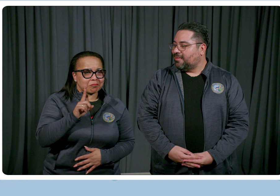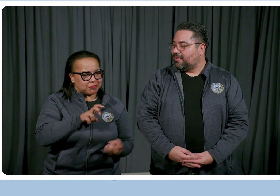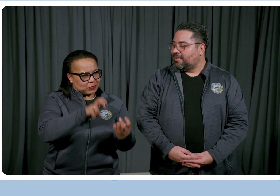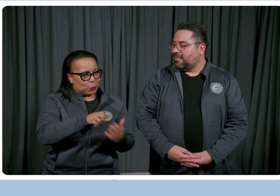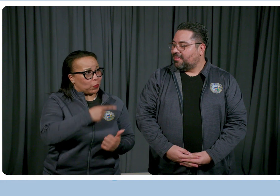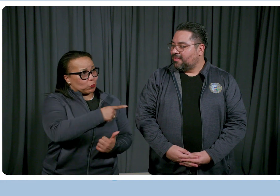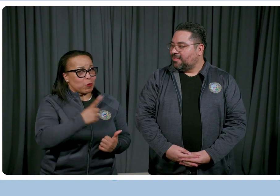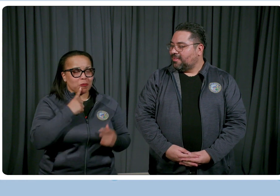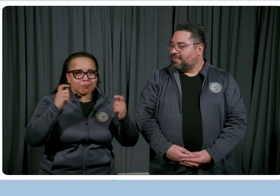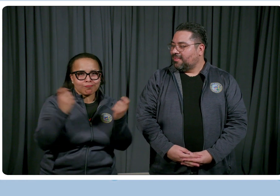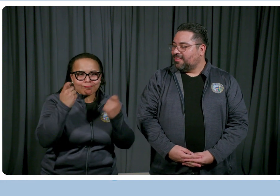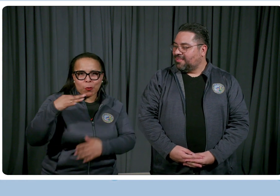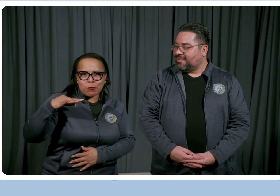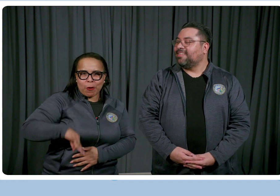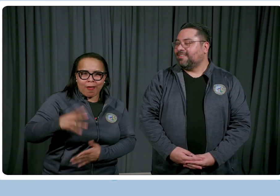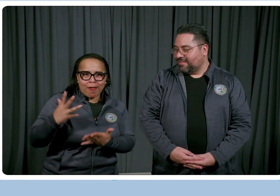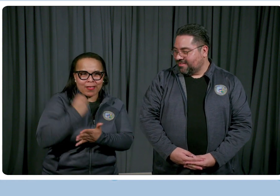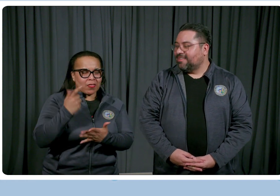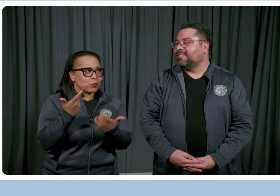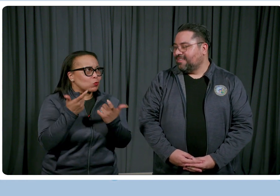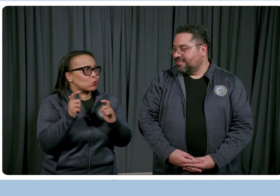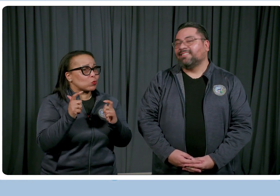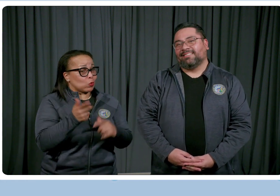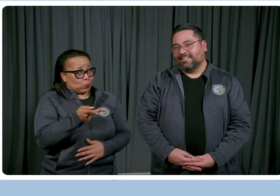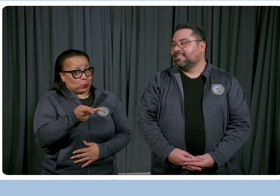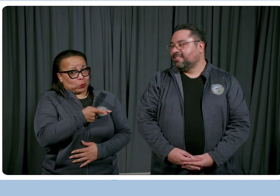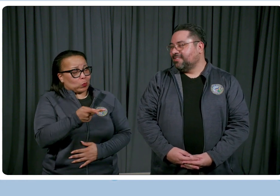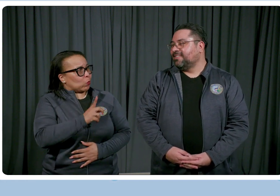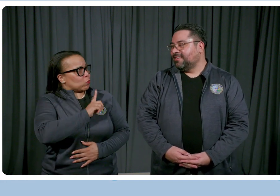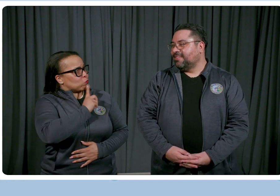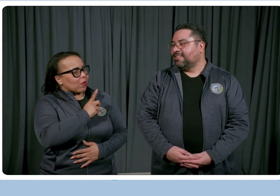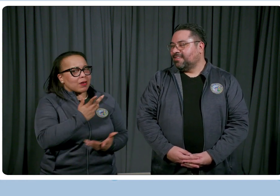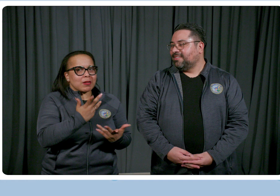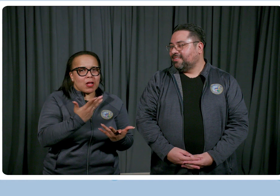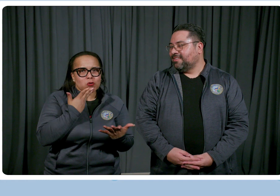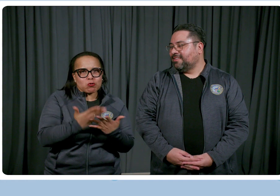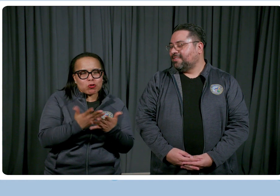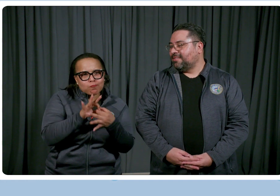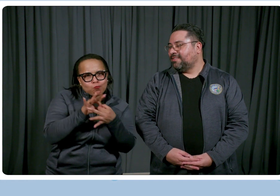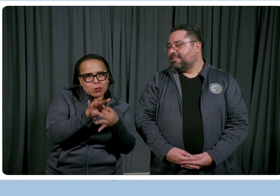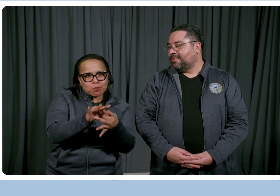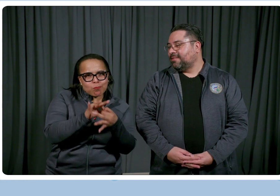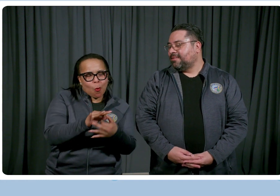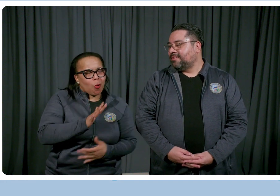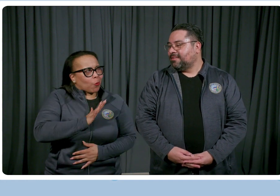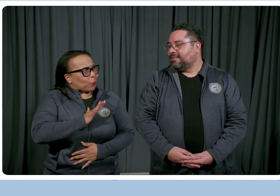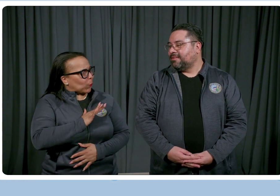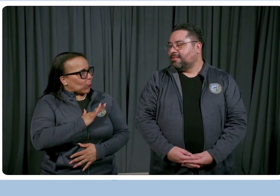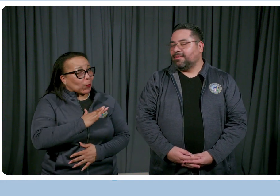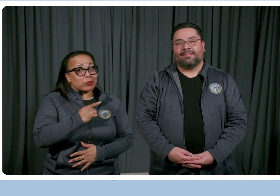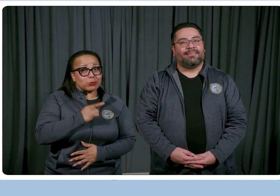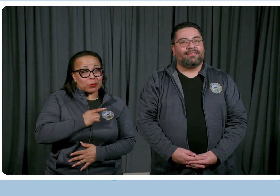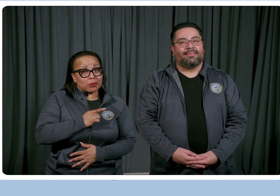see you and celebrate that win, because that was huge. And the two of you obviously have good rapport and a really